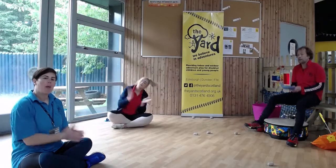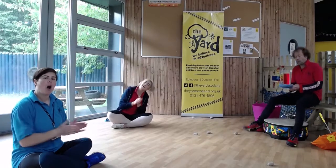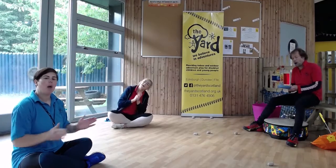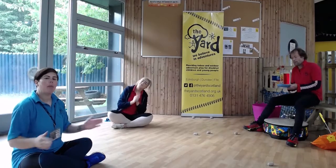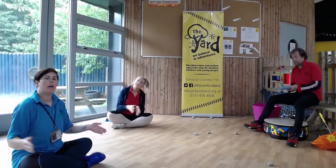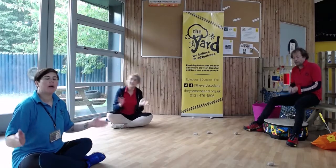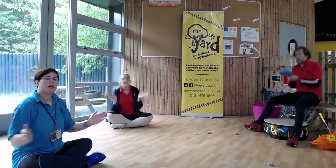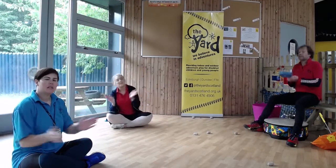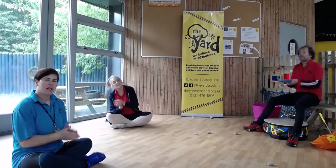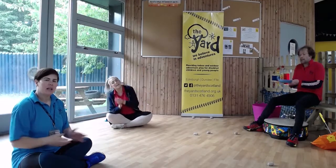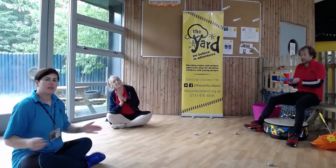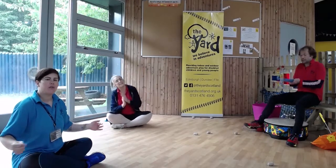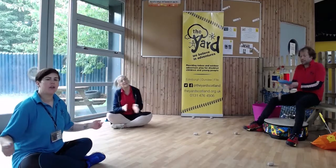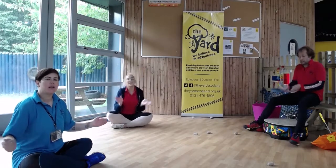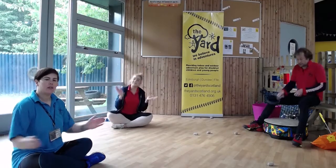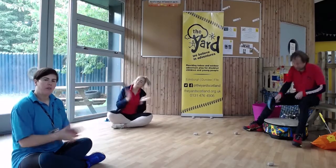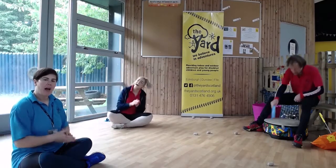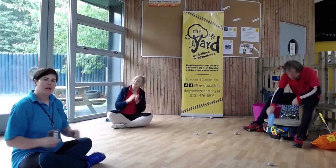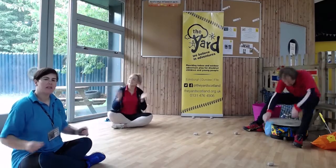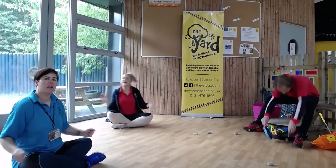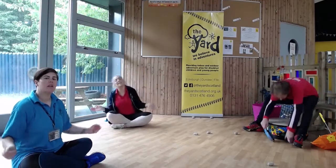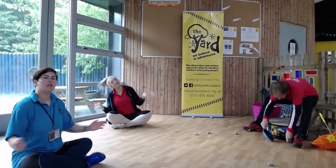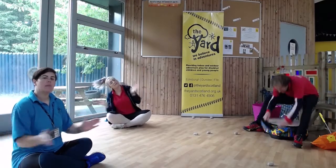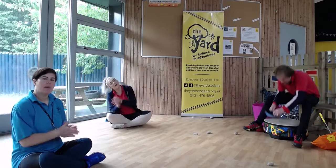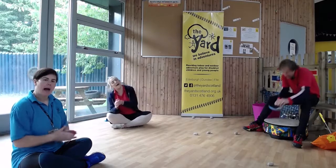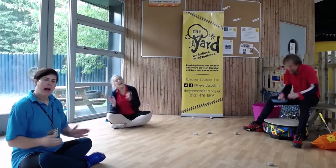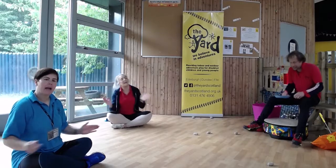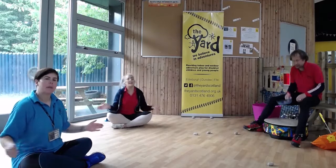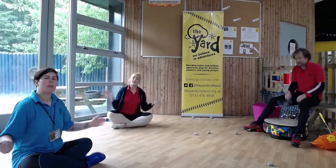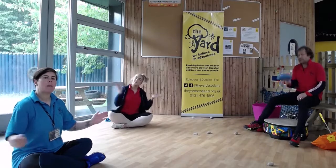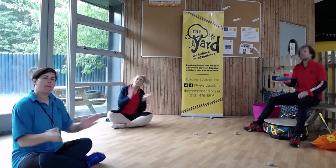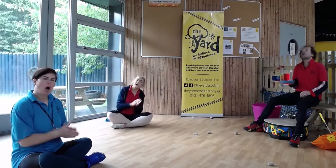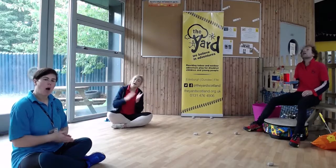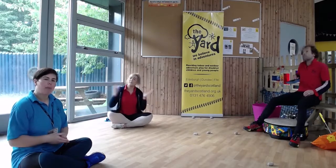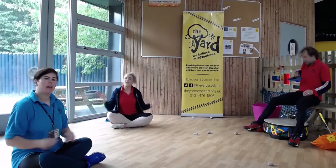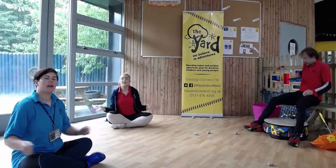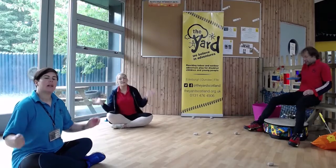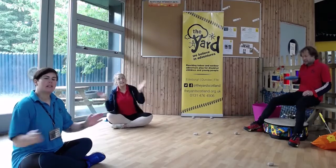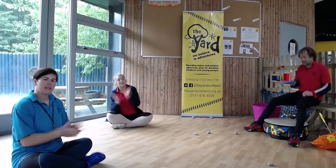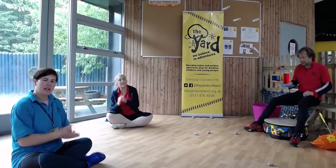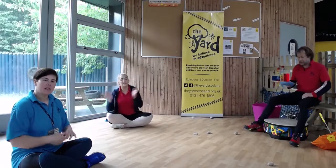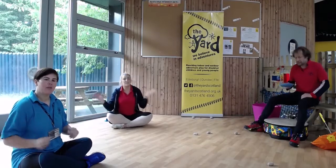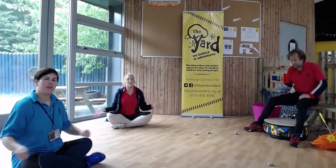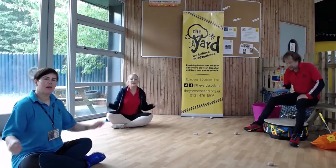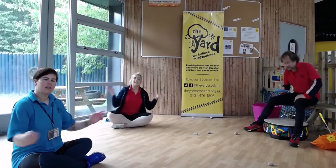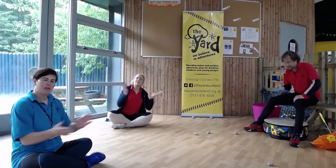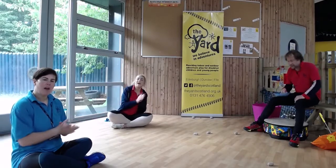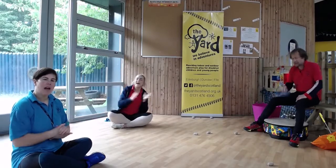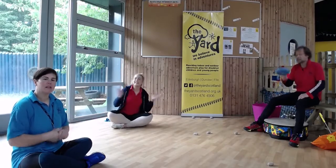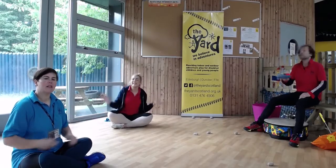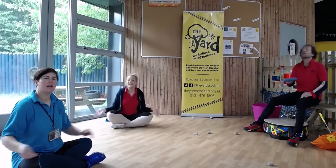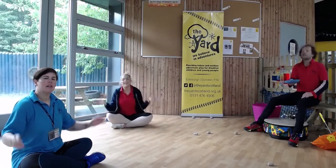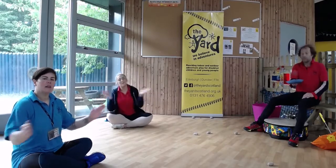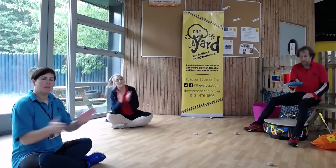pop, sizzle, frizzle, frizzle, bang, pop, sizzle, frizzle, frizzle,